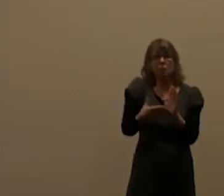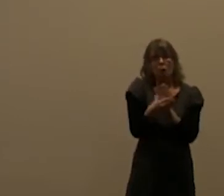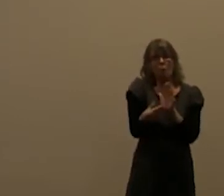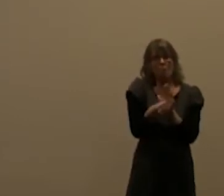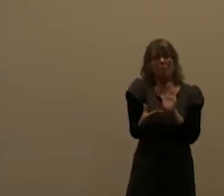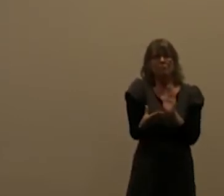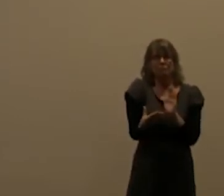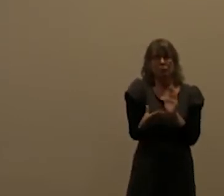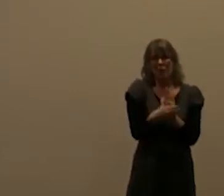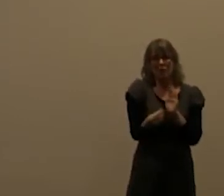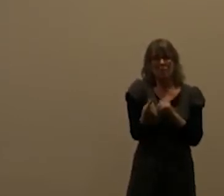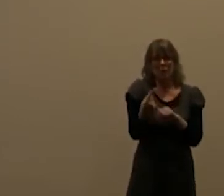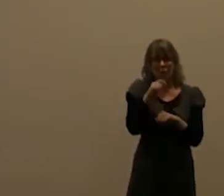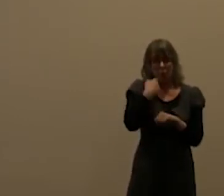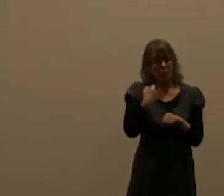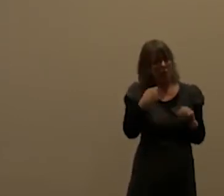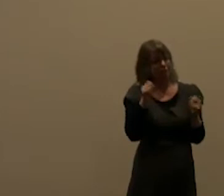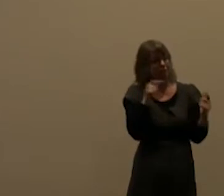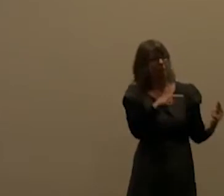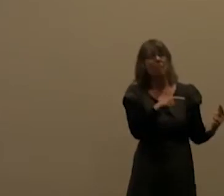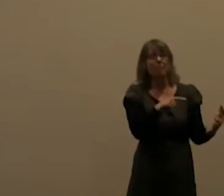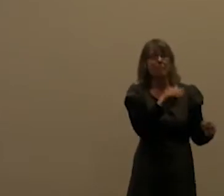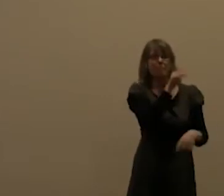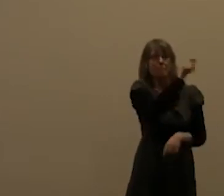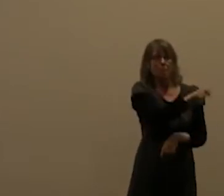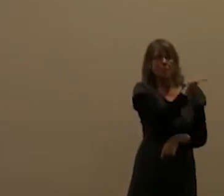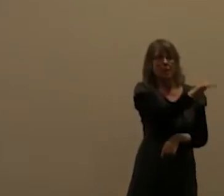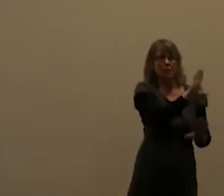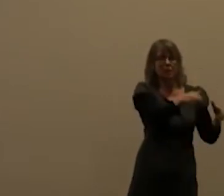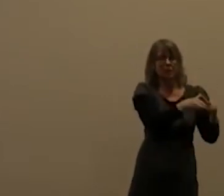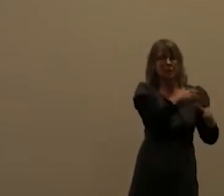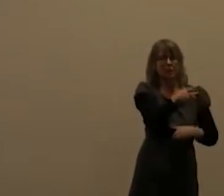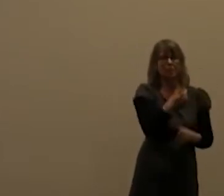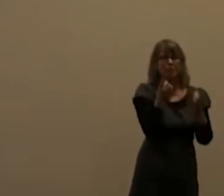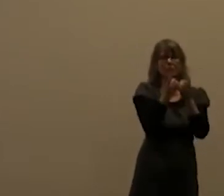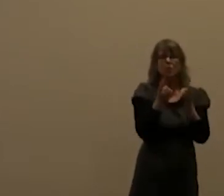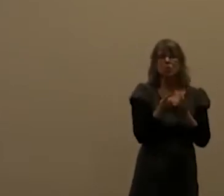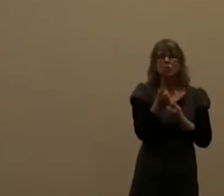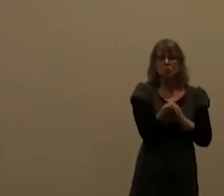that. Yep. Yes? Yeah, in the issues and the